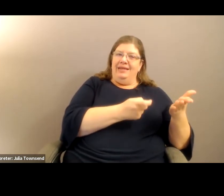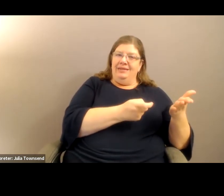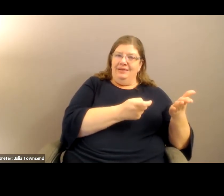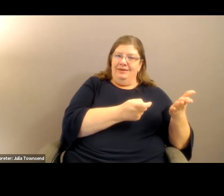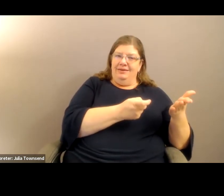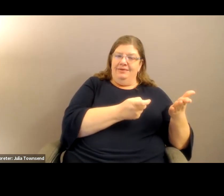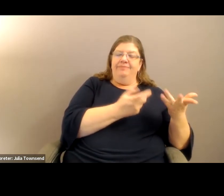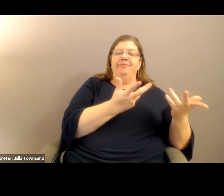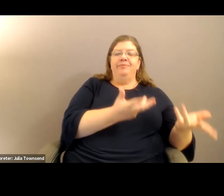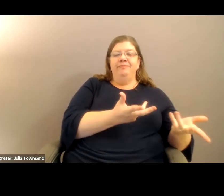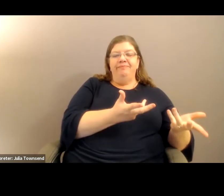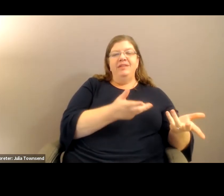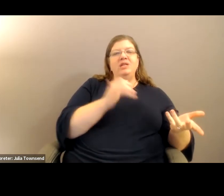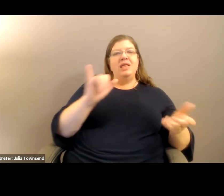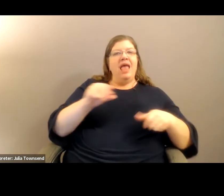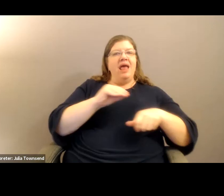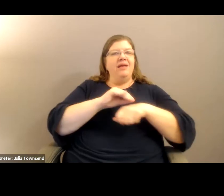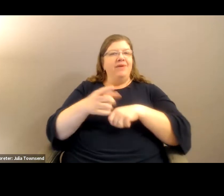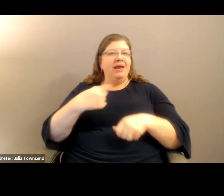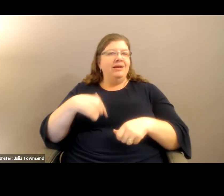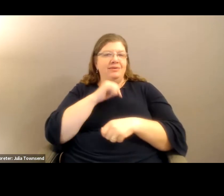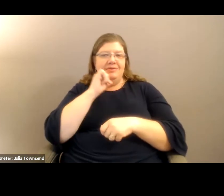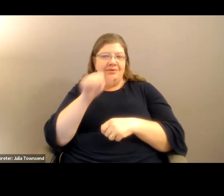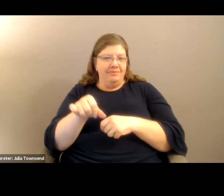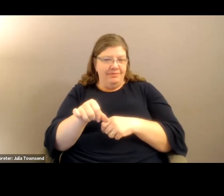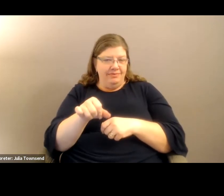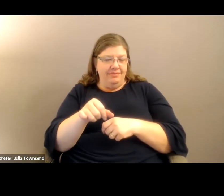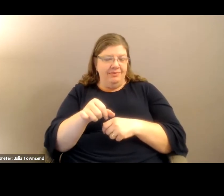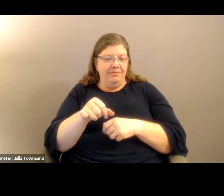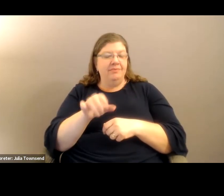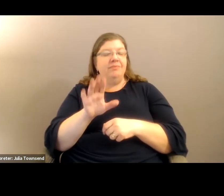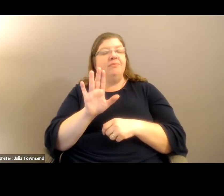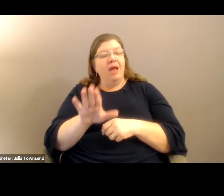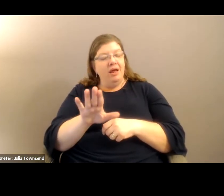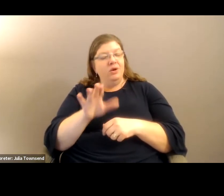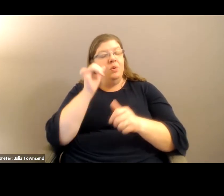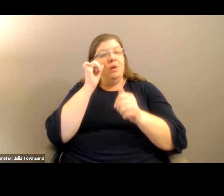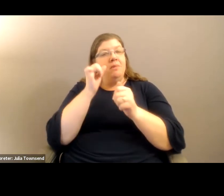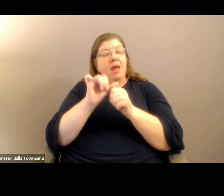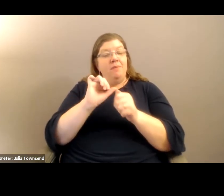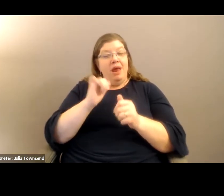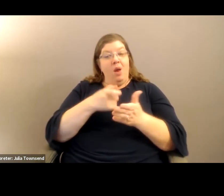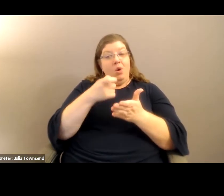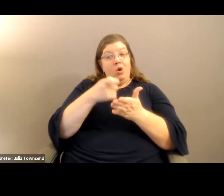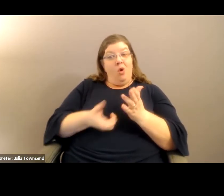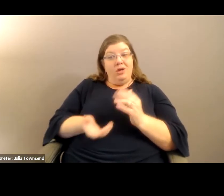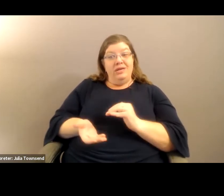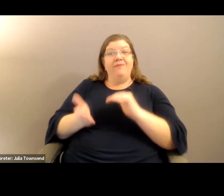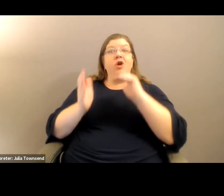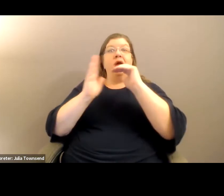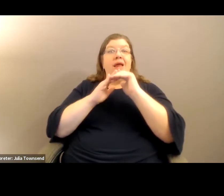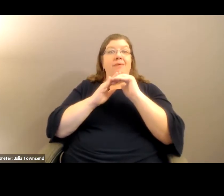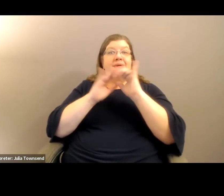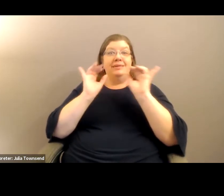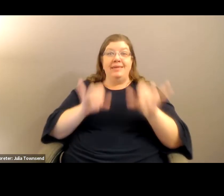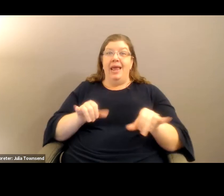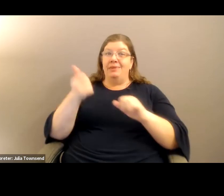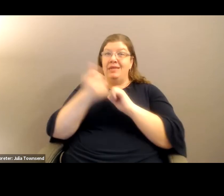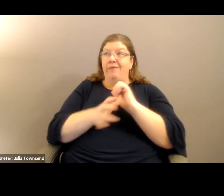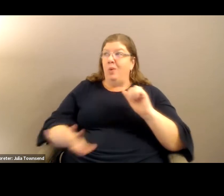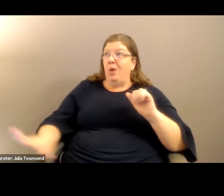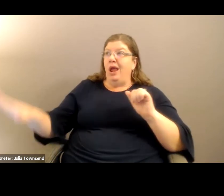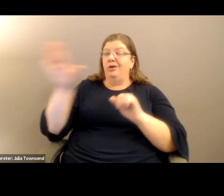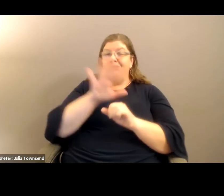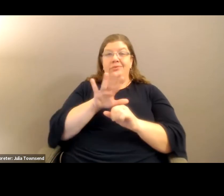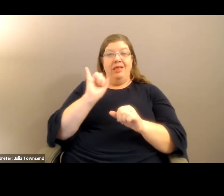So it doesn't really affect us. But do remember that our costs have gone up, just like everywhere else. Remember